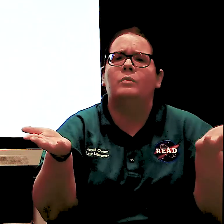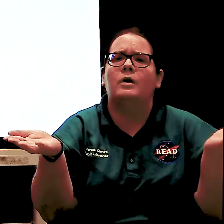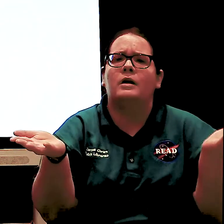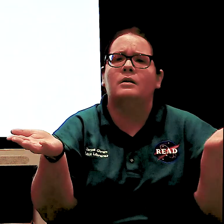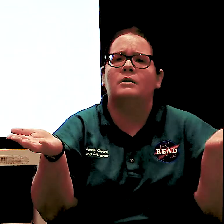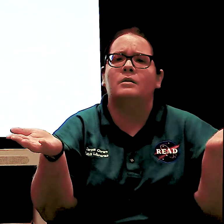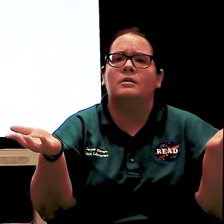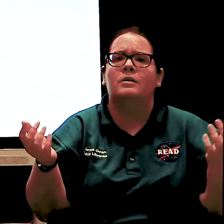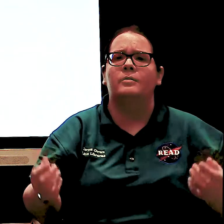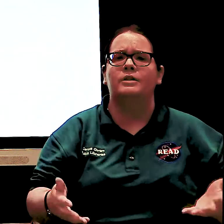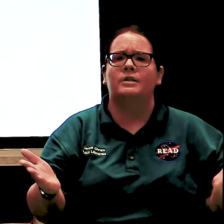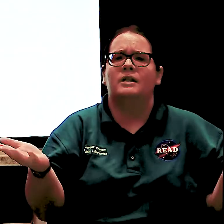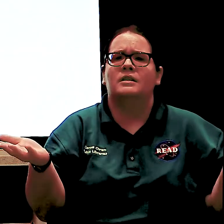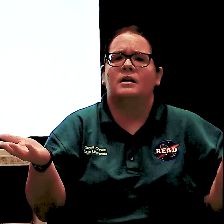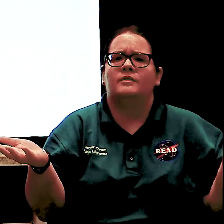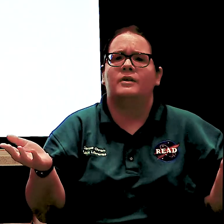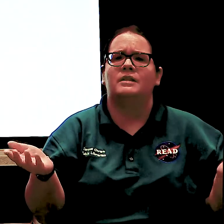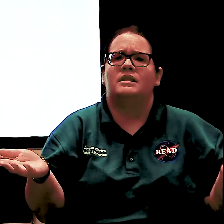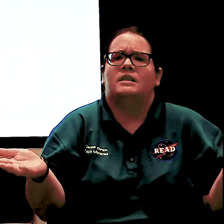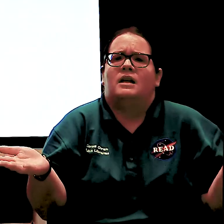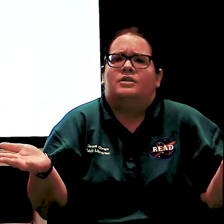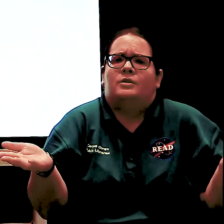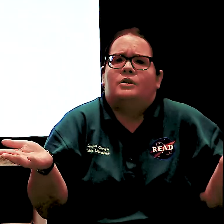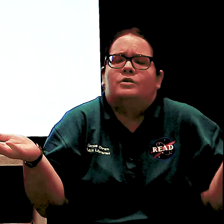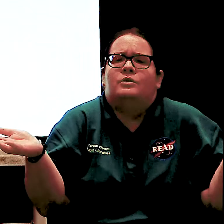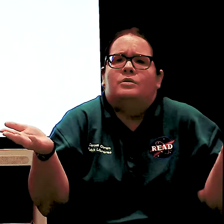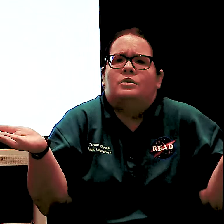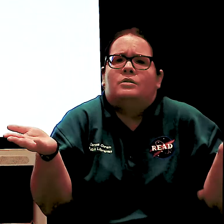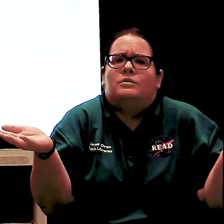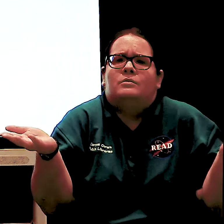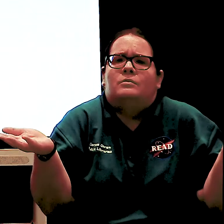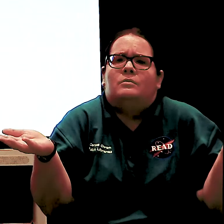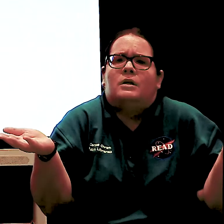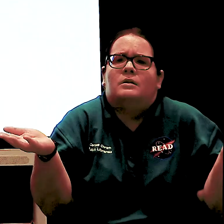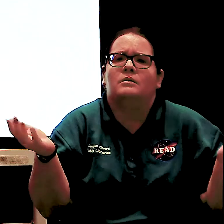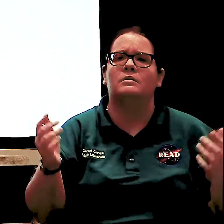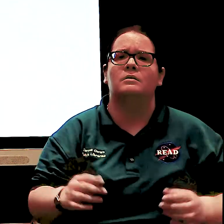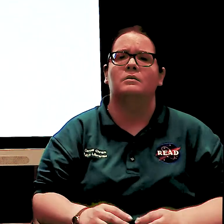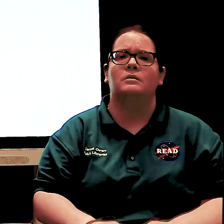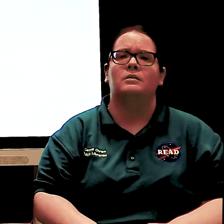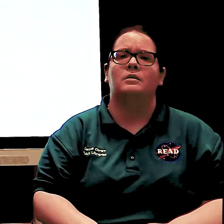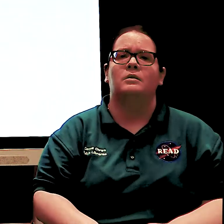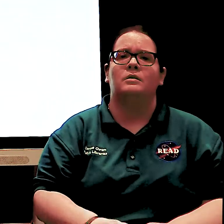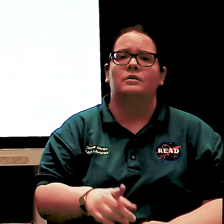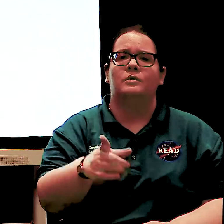what? Put your hands kind of off to the side, shrug your shoulders. What? So